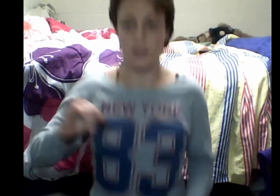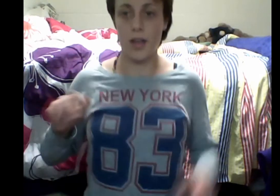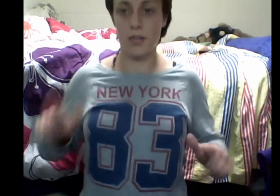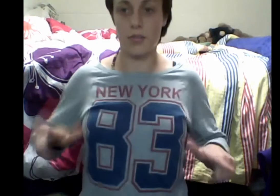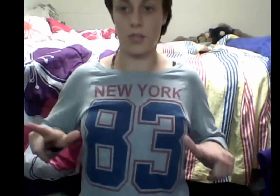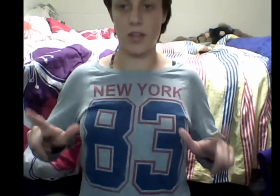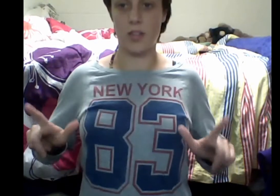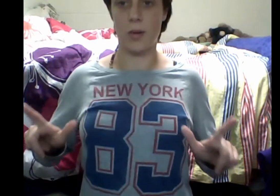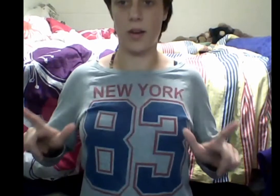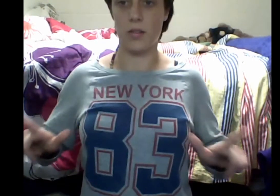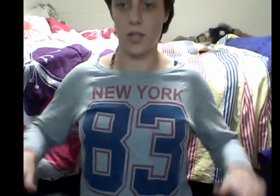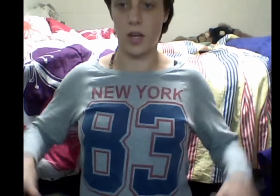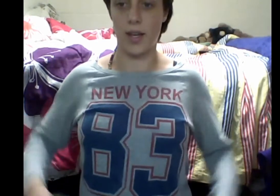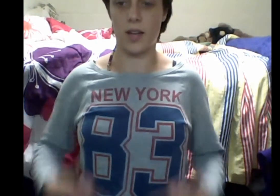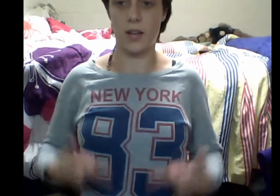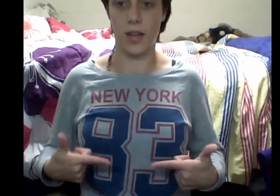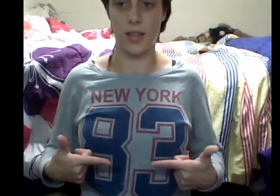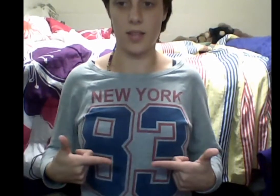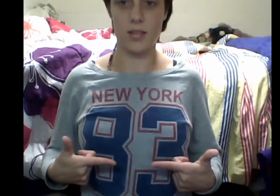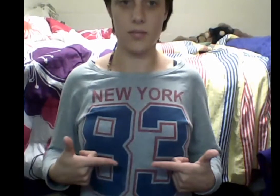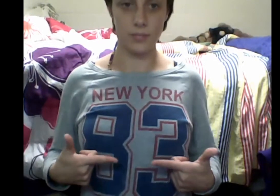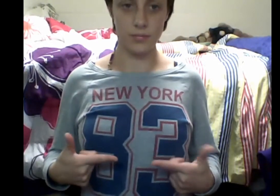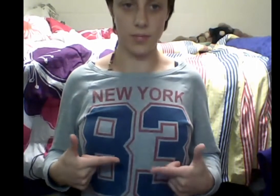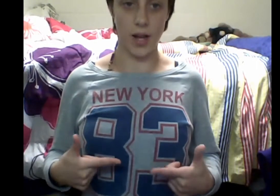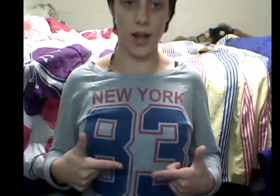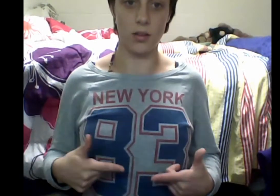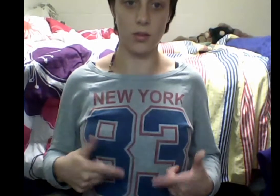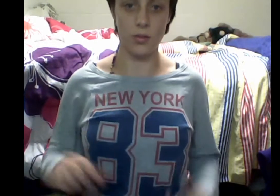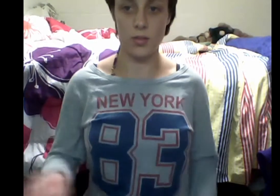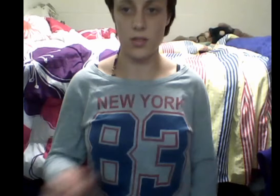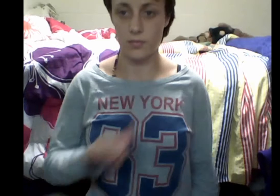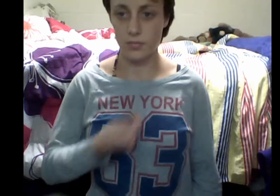life, which will make two L's, again, like this, I lose